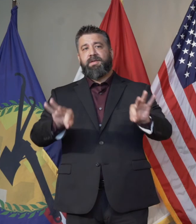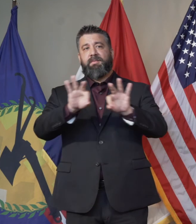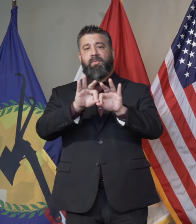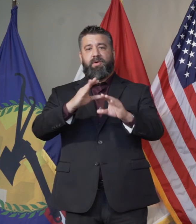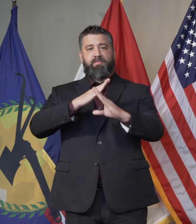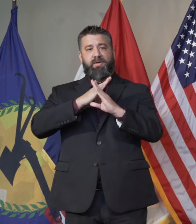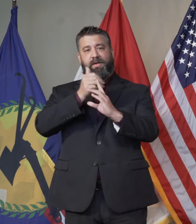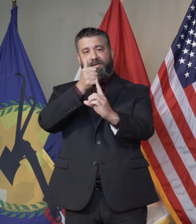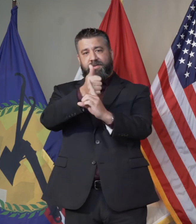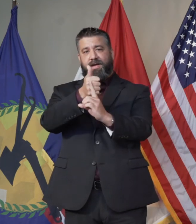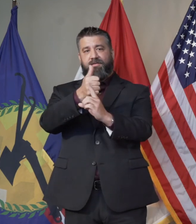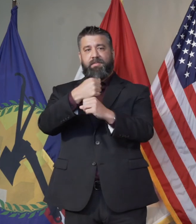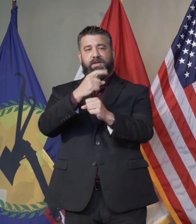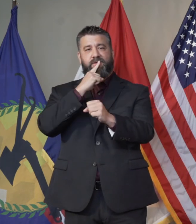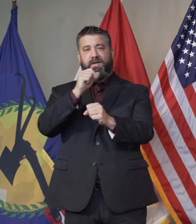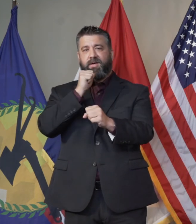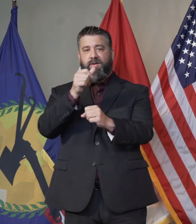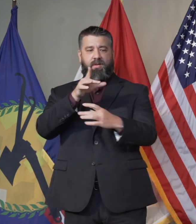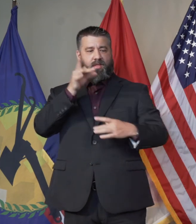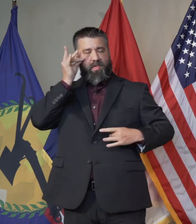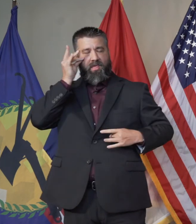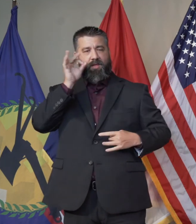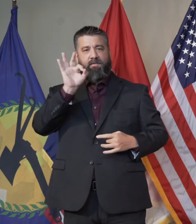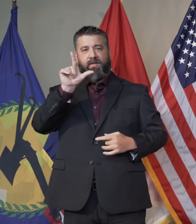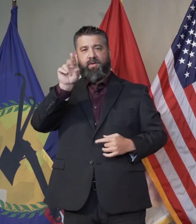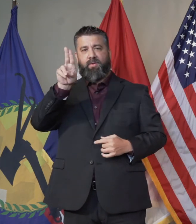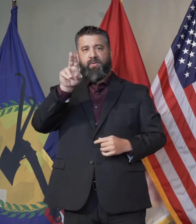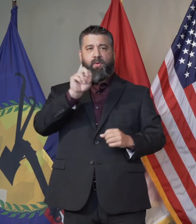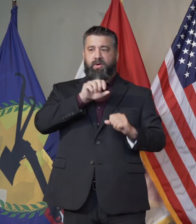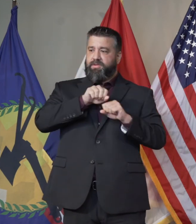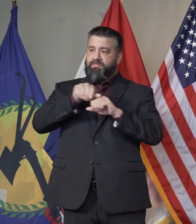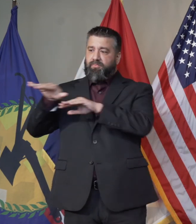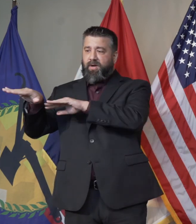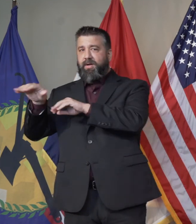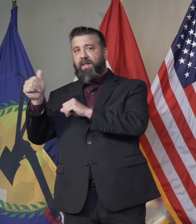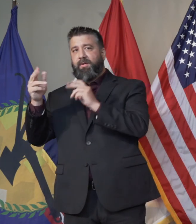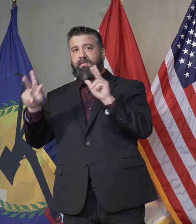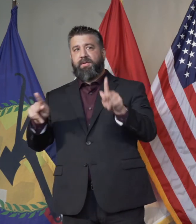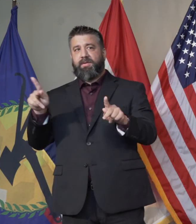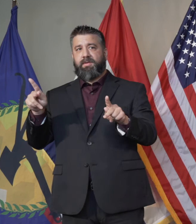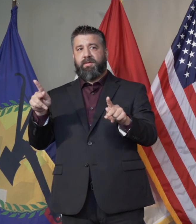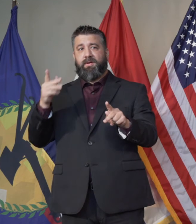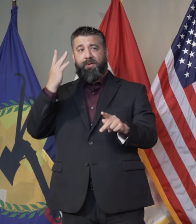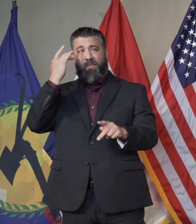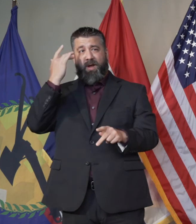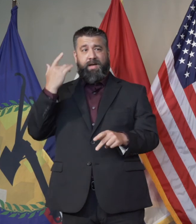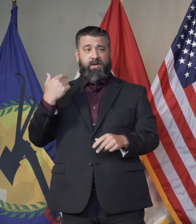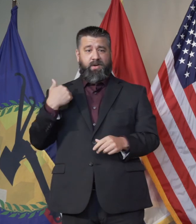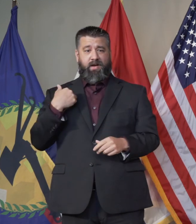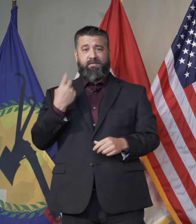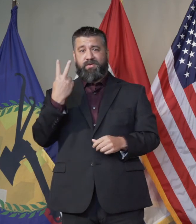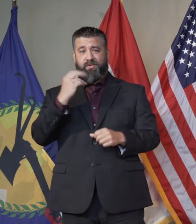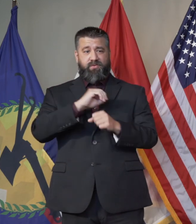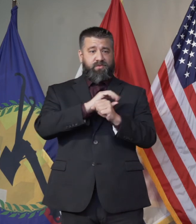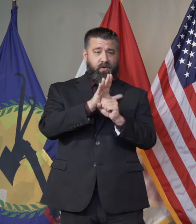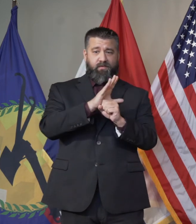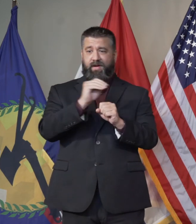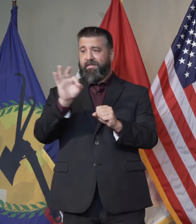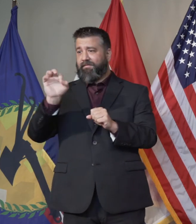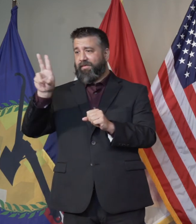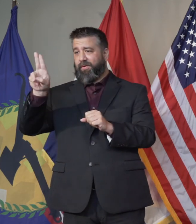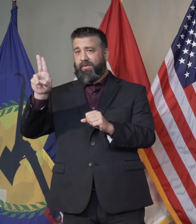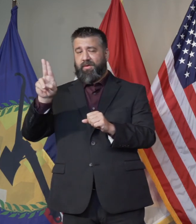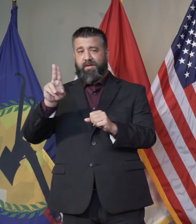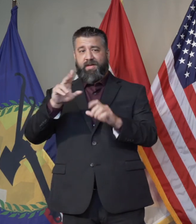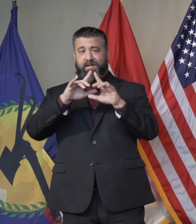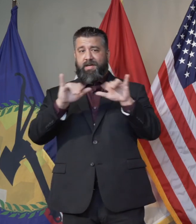flu and to make sure that you don't get the flu and give it to someone else, because having 2 respiratory pandemics at the same time is